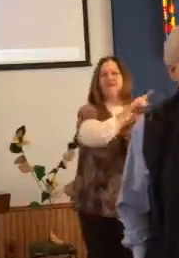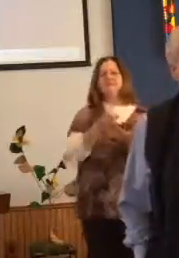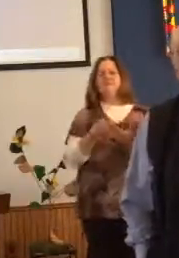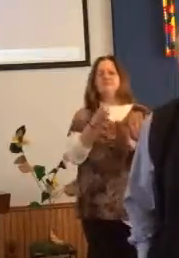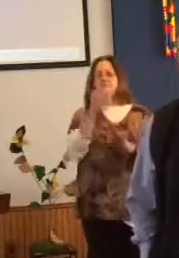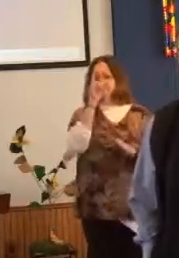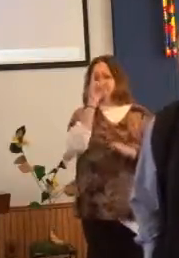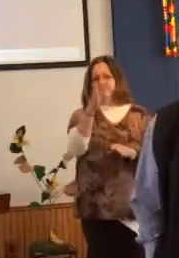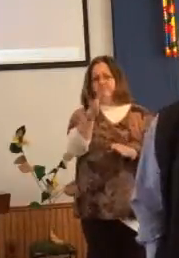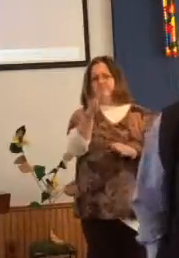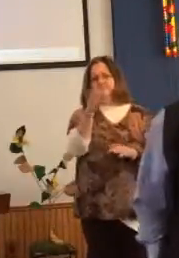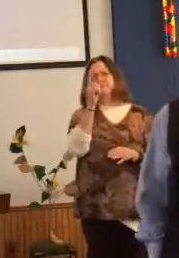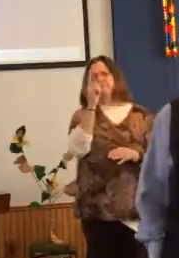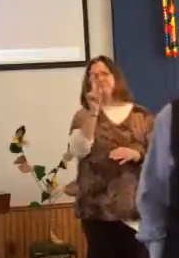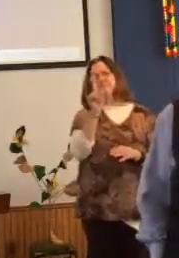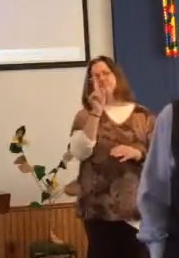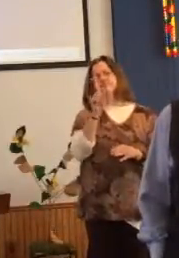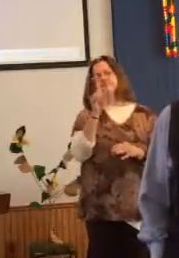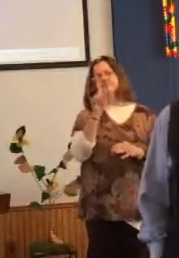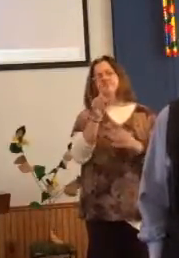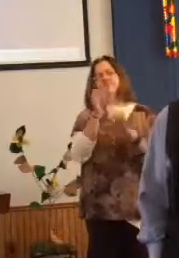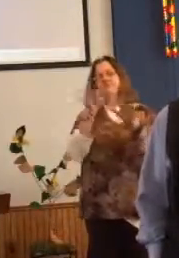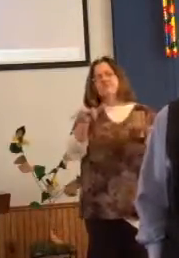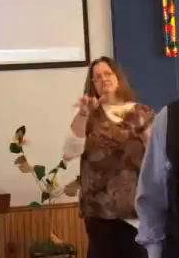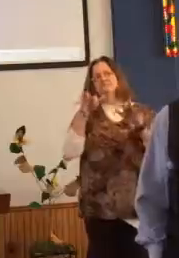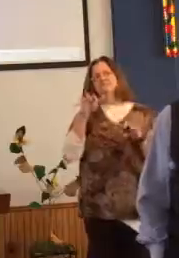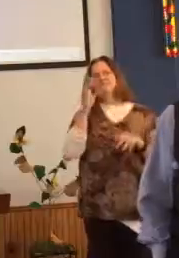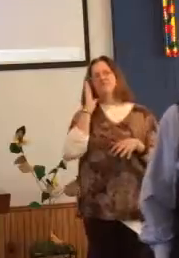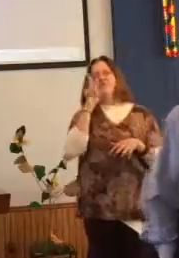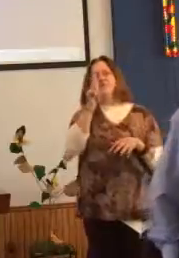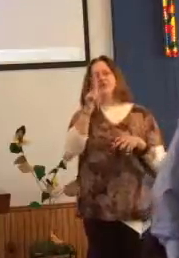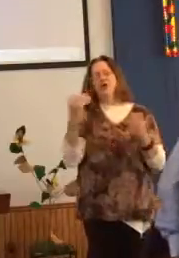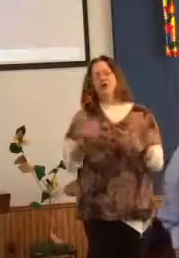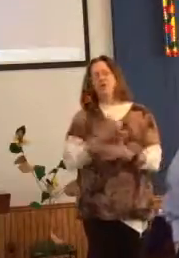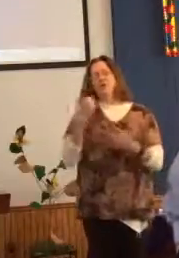an exciting new adventure.